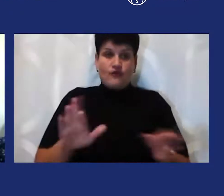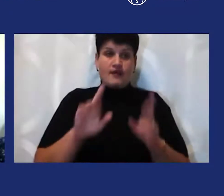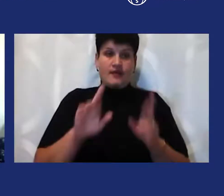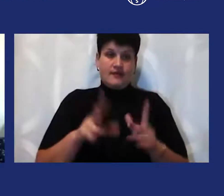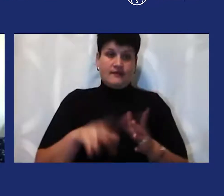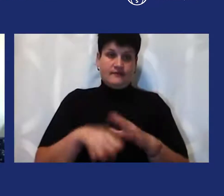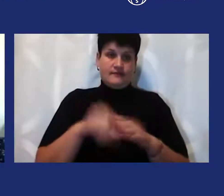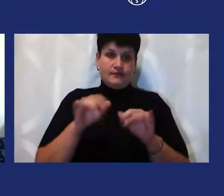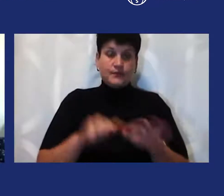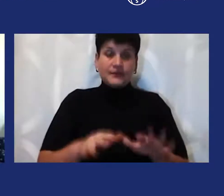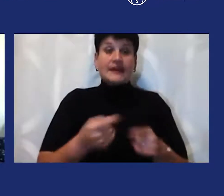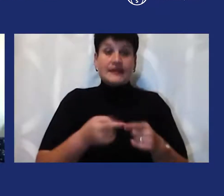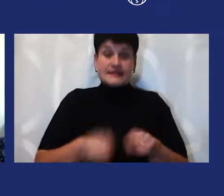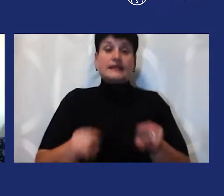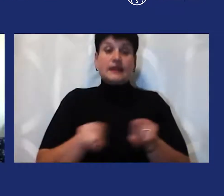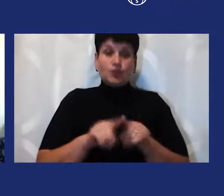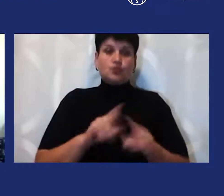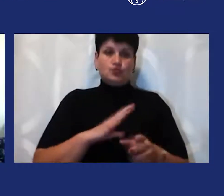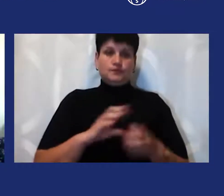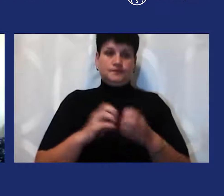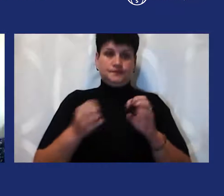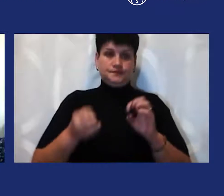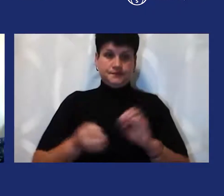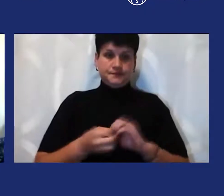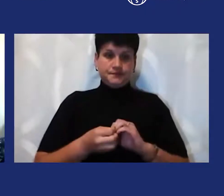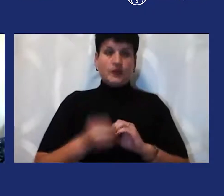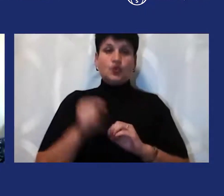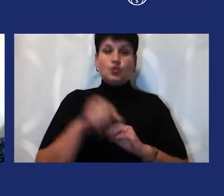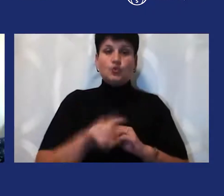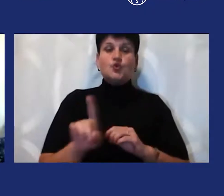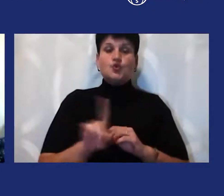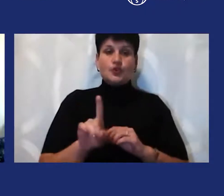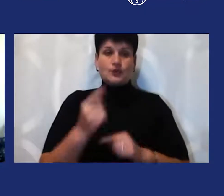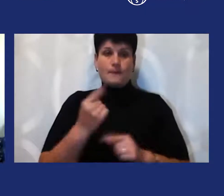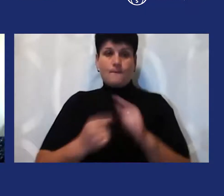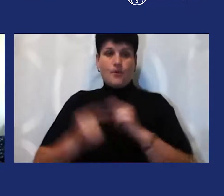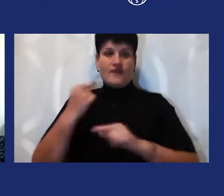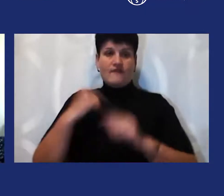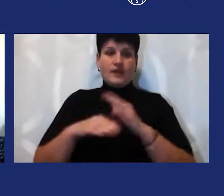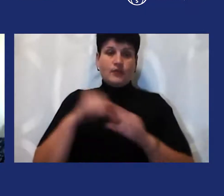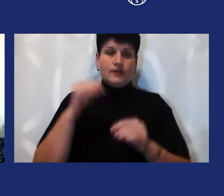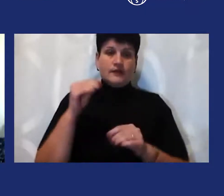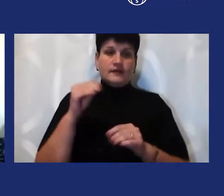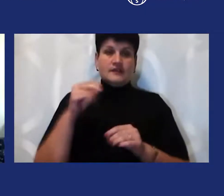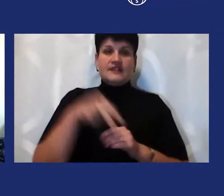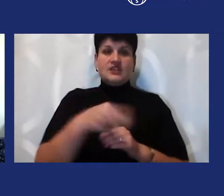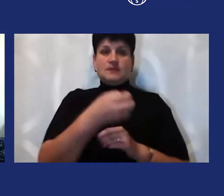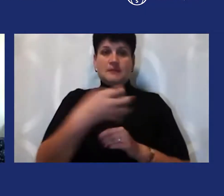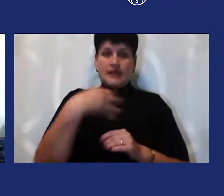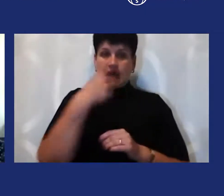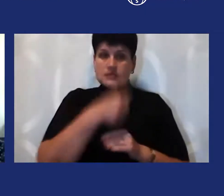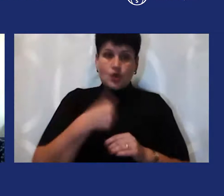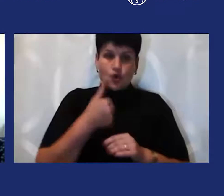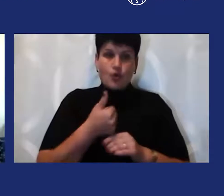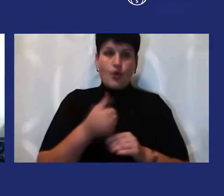ever when the failure to comply with the gender quota requirement served as the reason